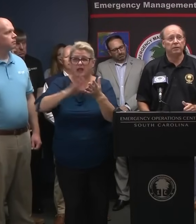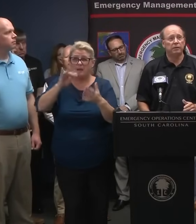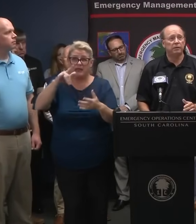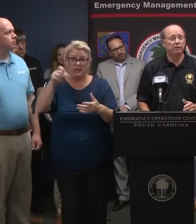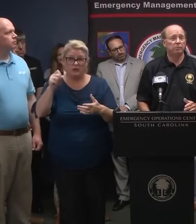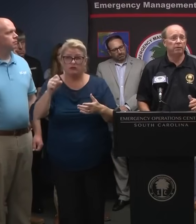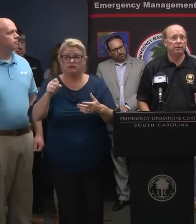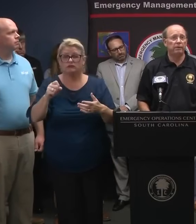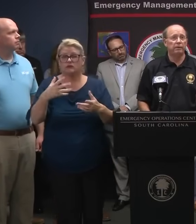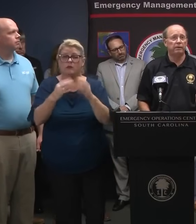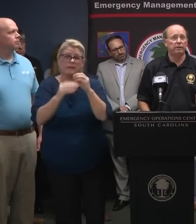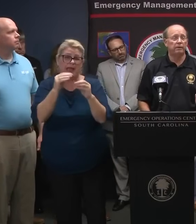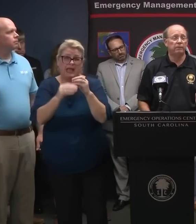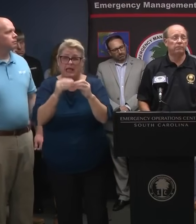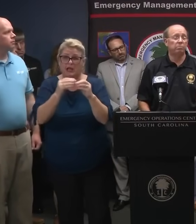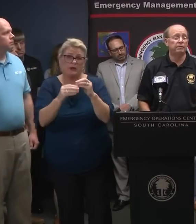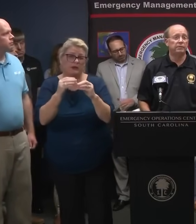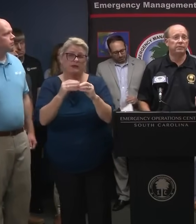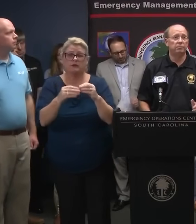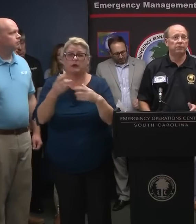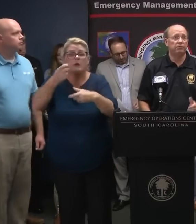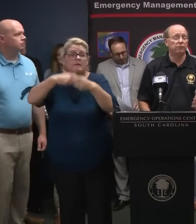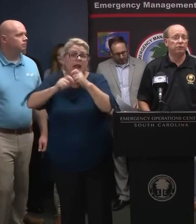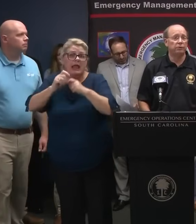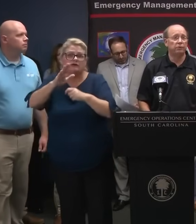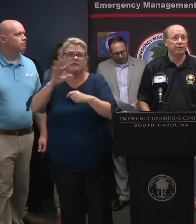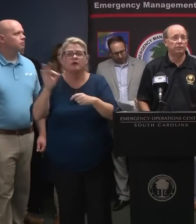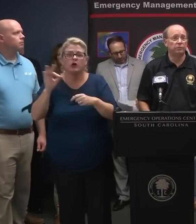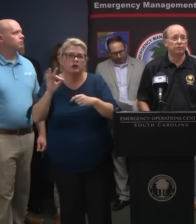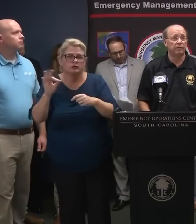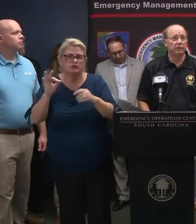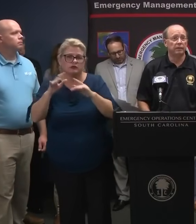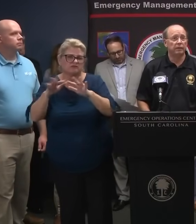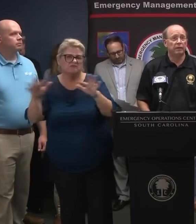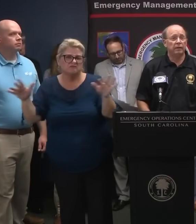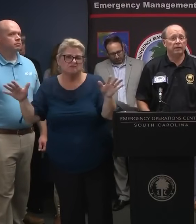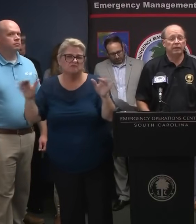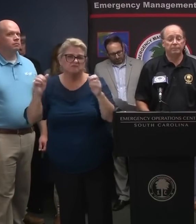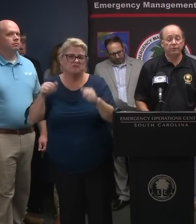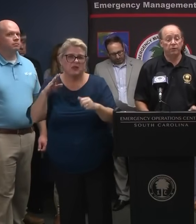bills, repairing or replacing some of your furniture and that sort of thing.